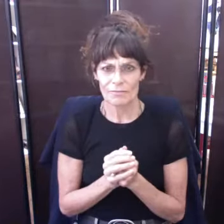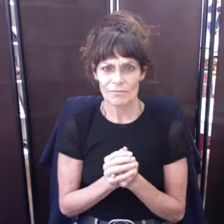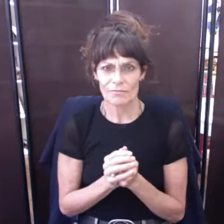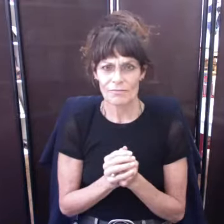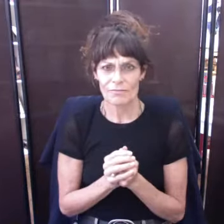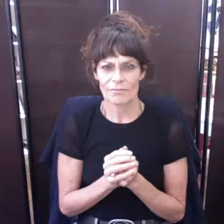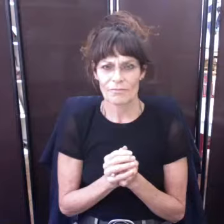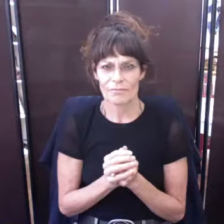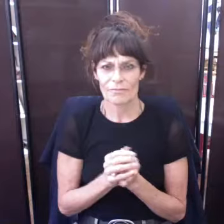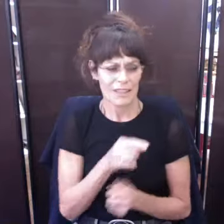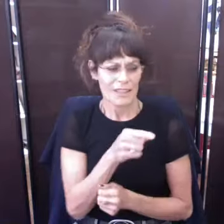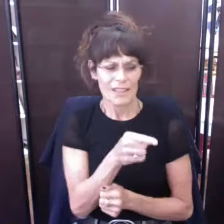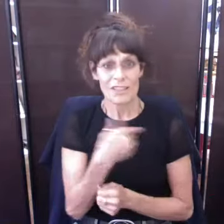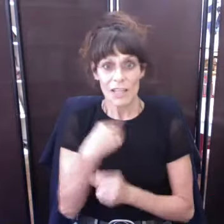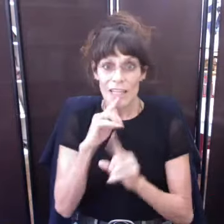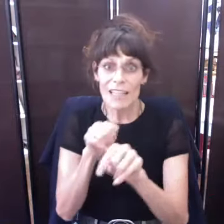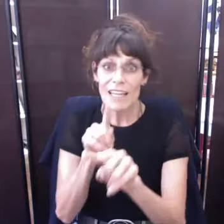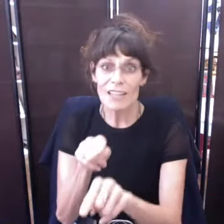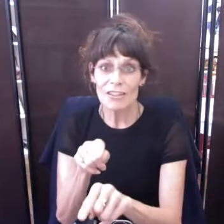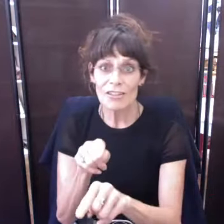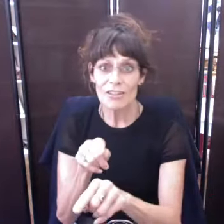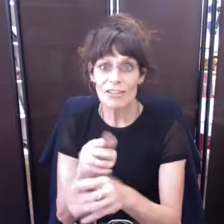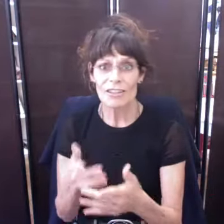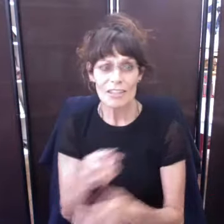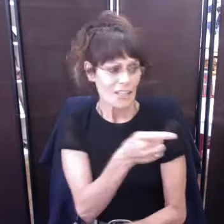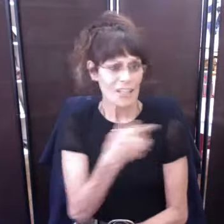because she had the answer, you know, she had the key.